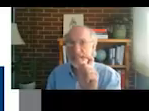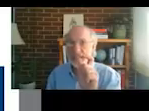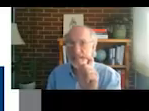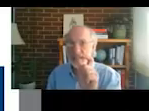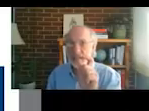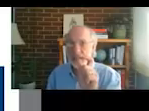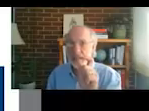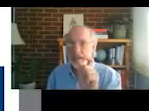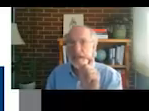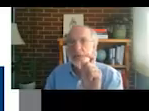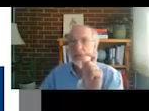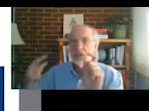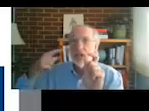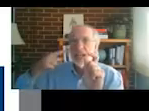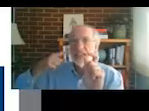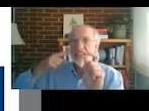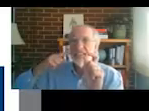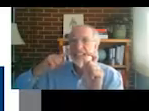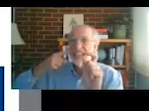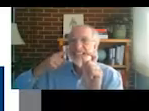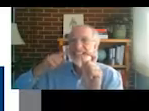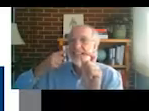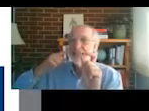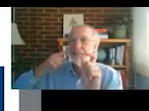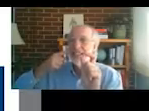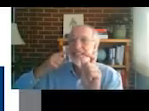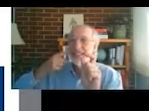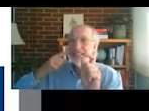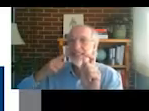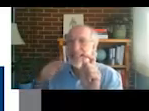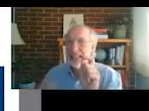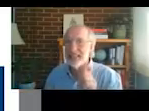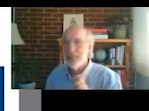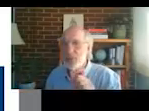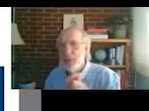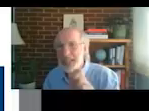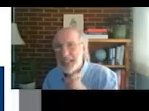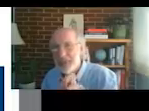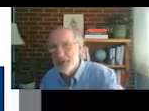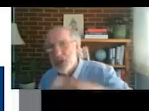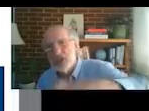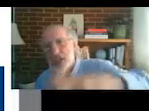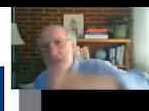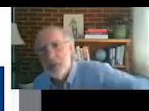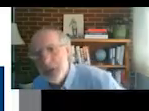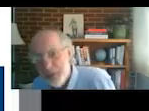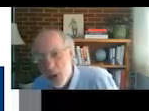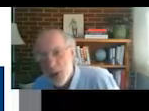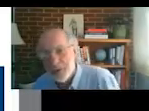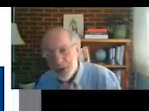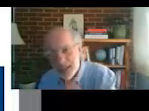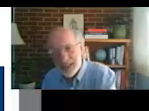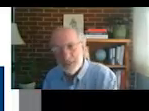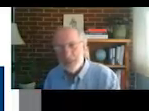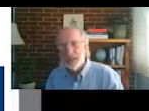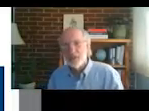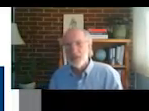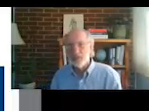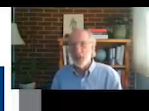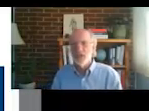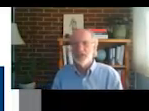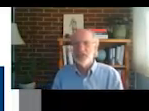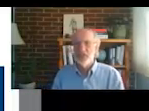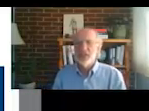of candy, and when the child signs independently the second time, we might give them just a little bit more for that